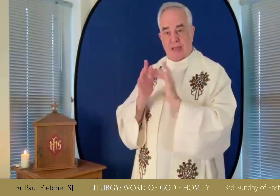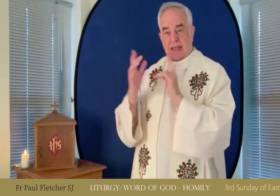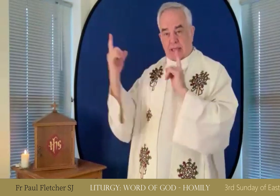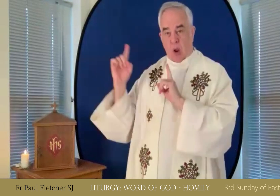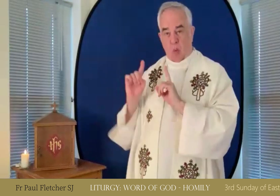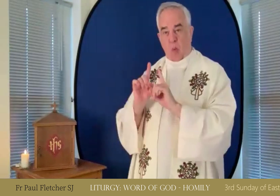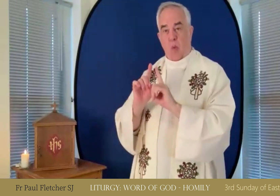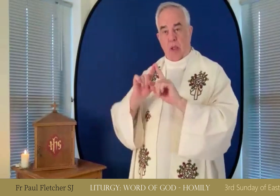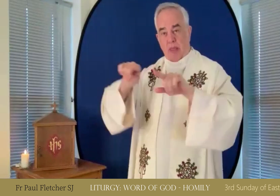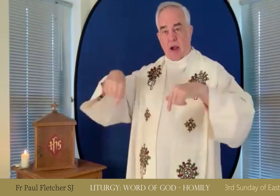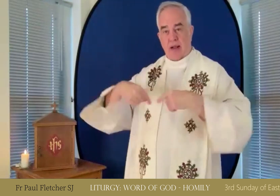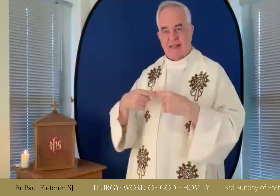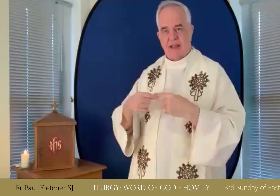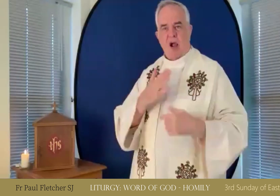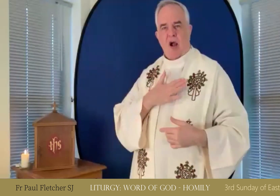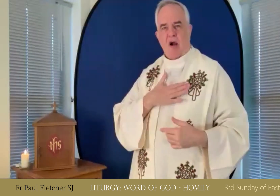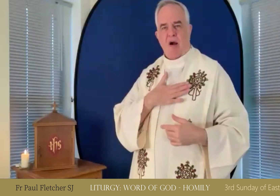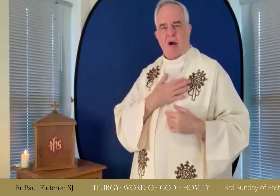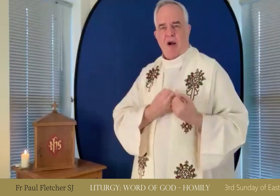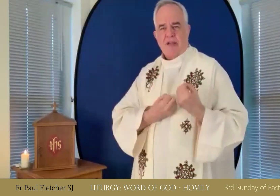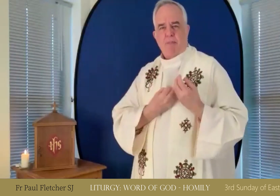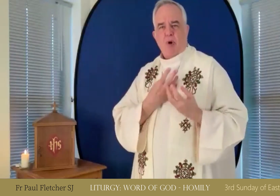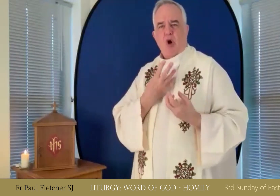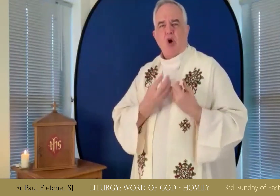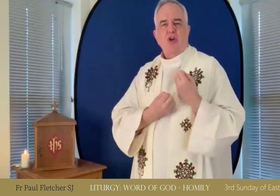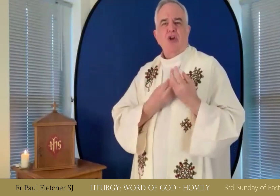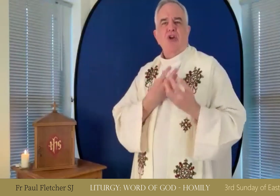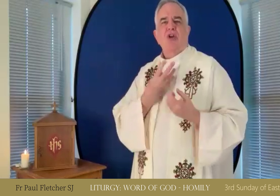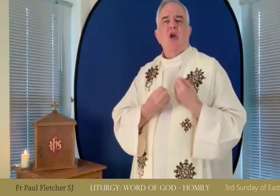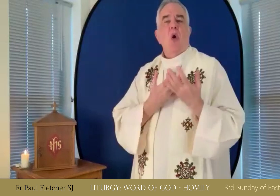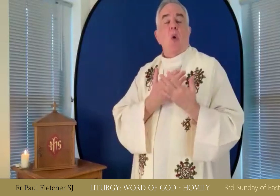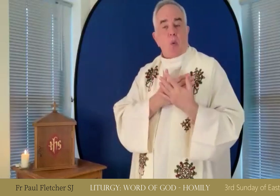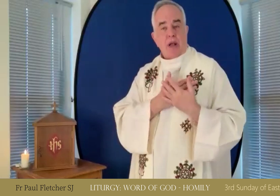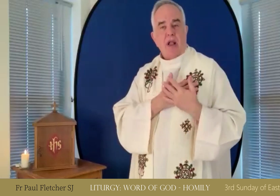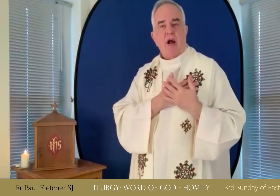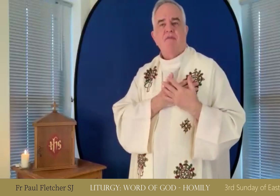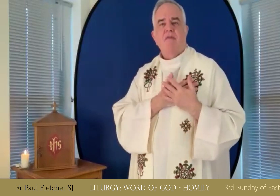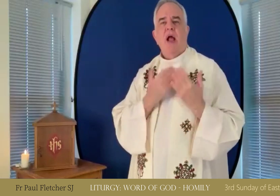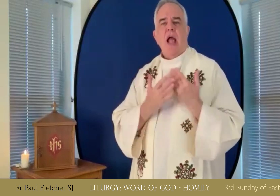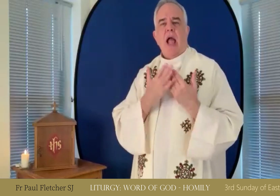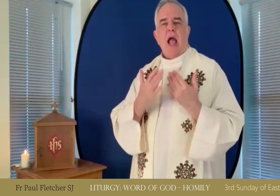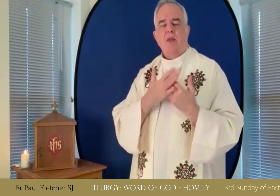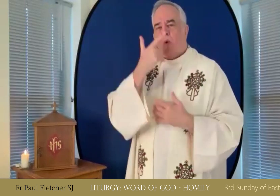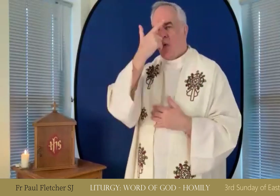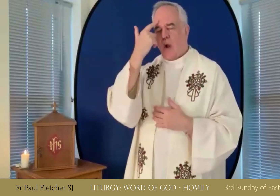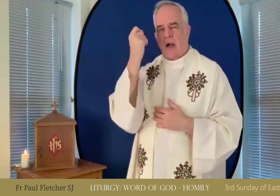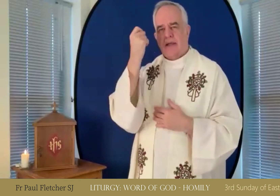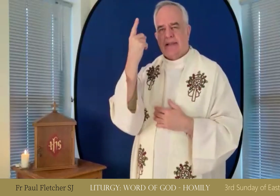Jesus is with us, our heart burns with love and new